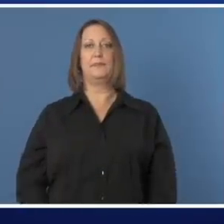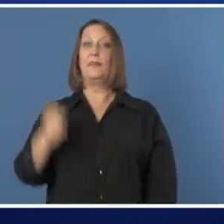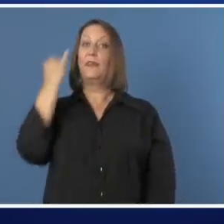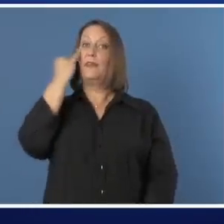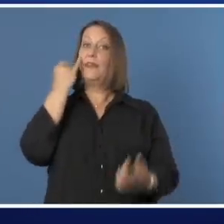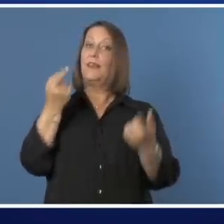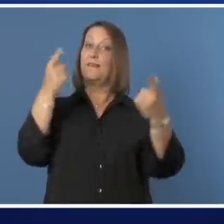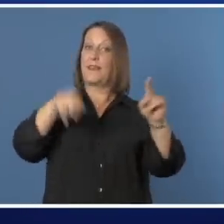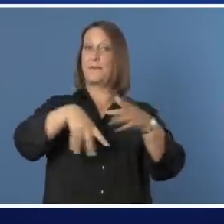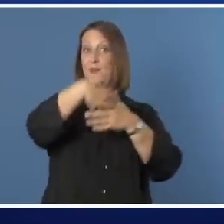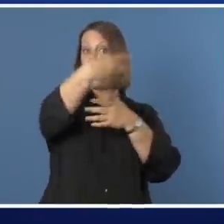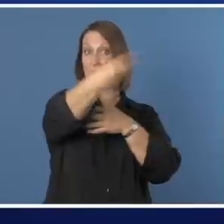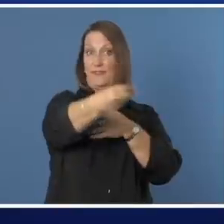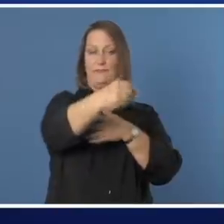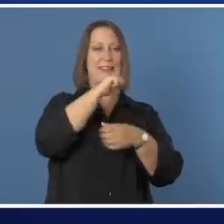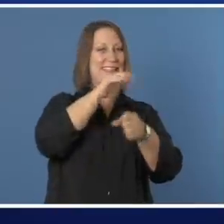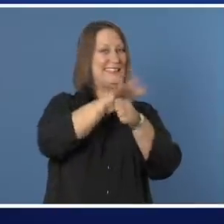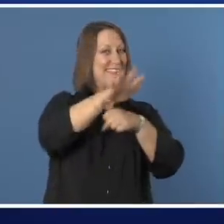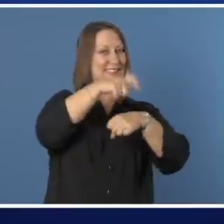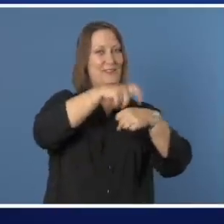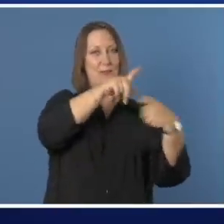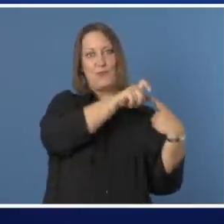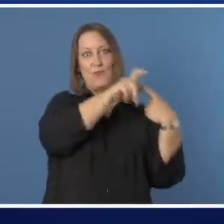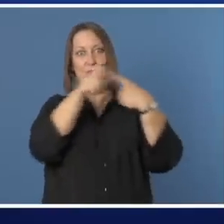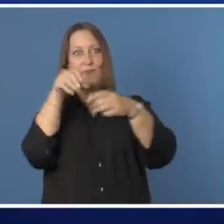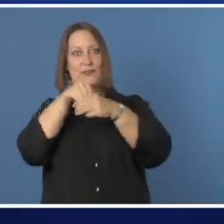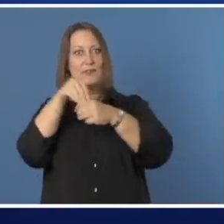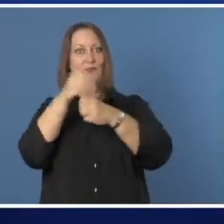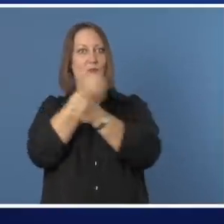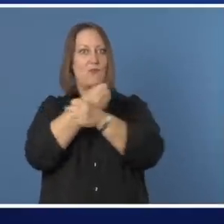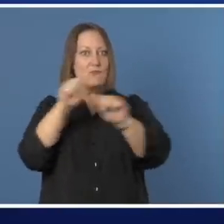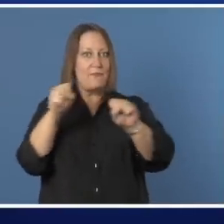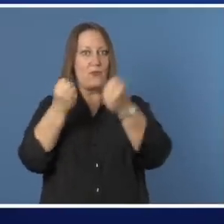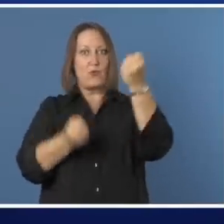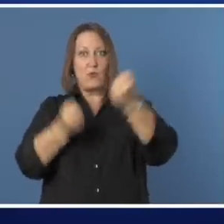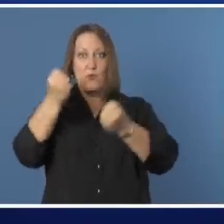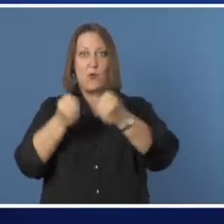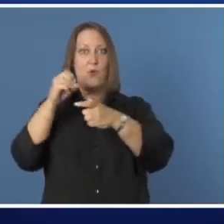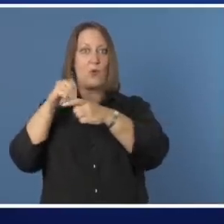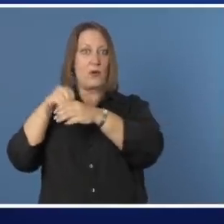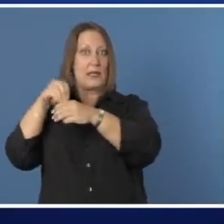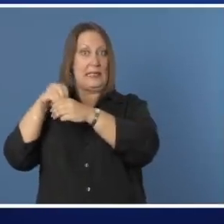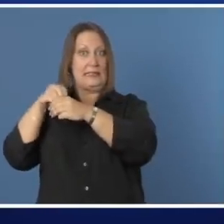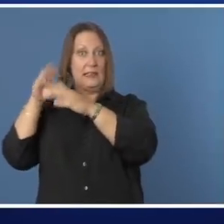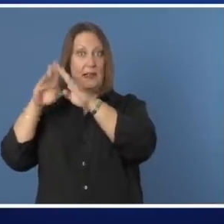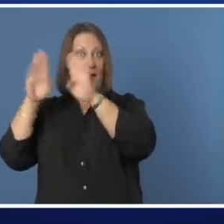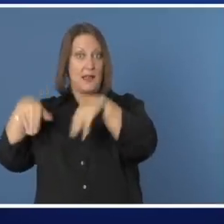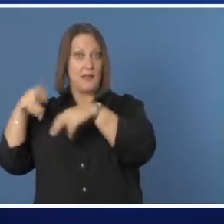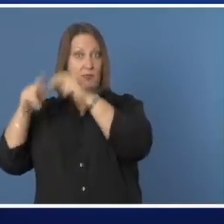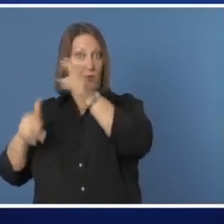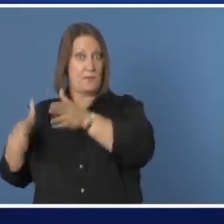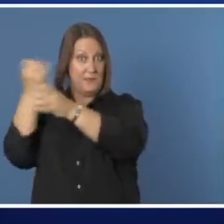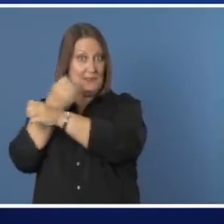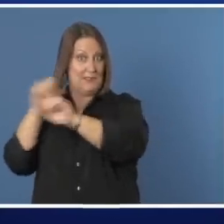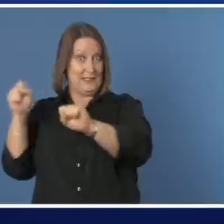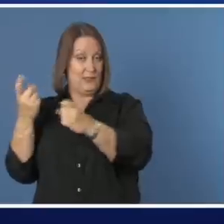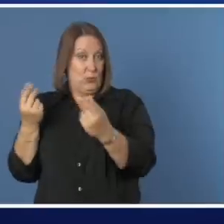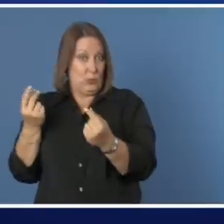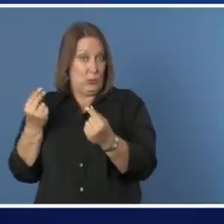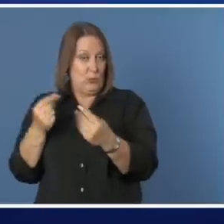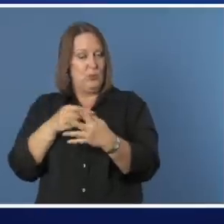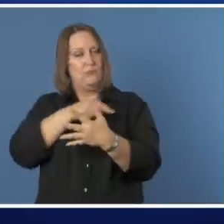If you are outside with no time to reach a safe building or vehicle, follow these rules.